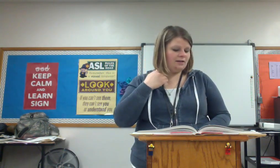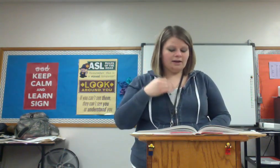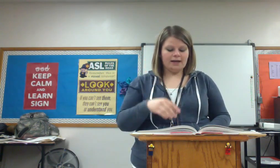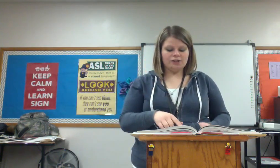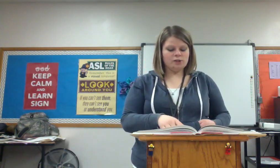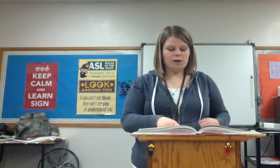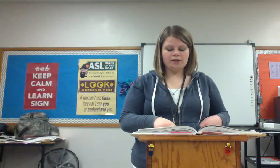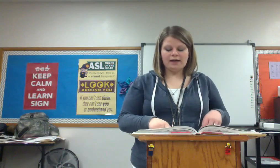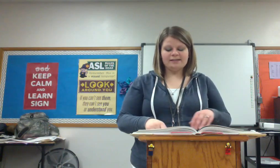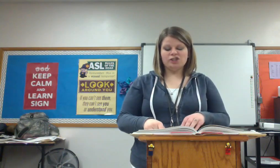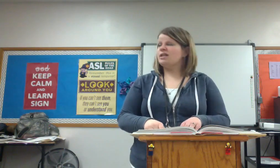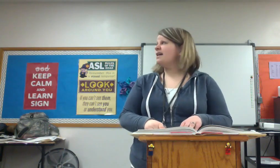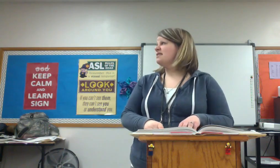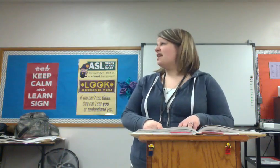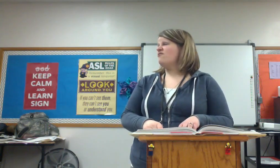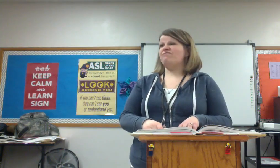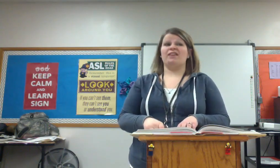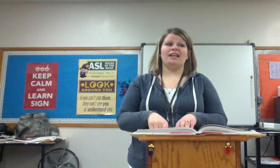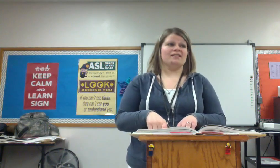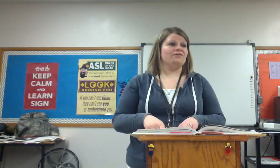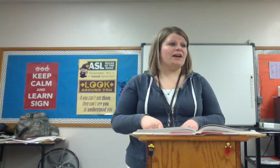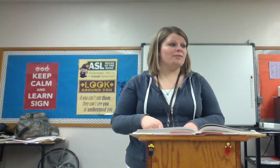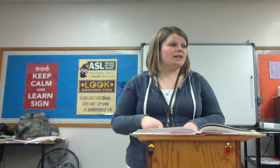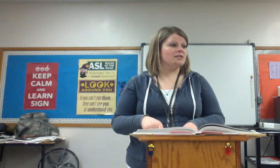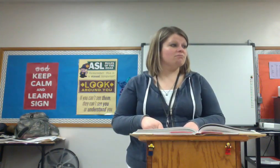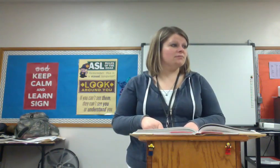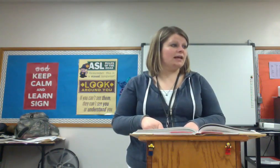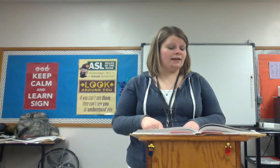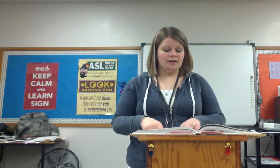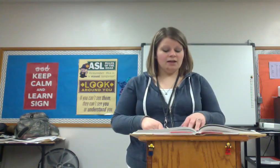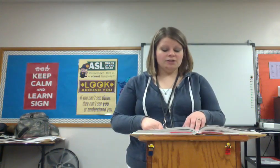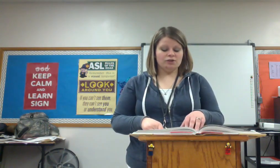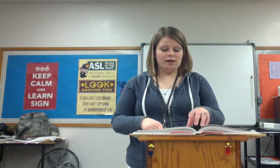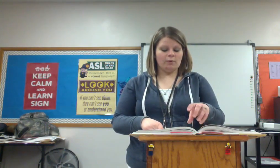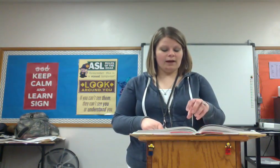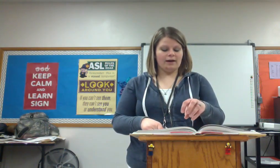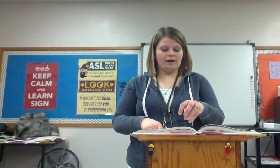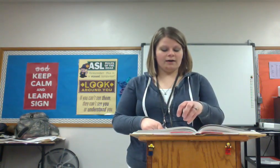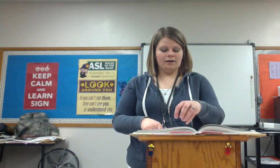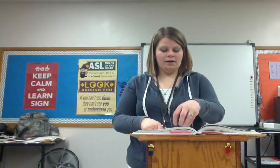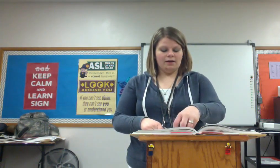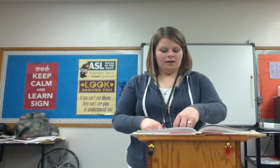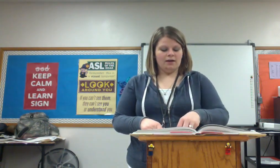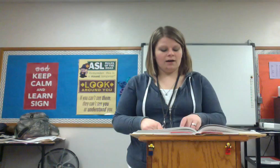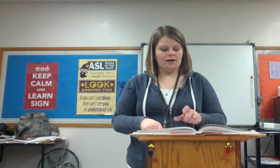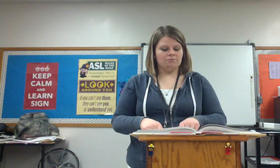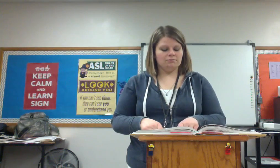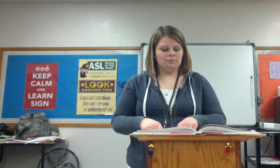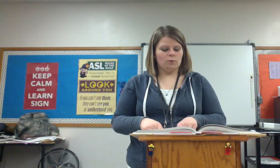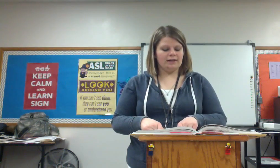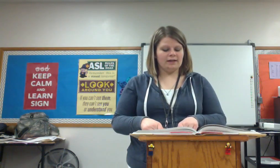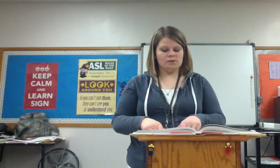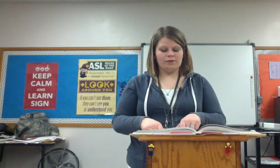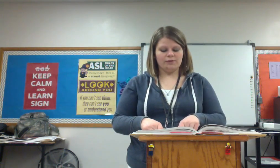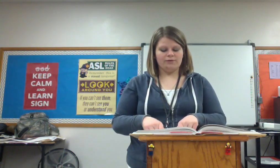And I just want you guys, it should take us like less than 5 minutes. Okay? Do it where one does 1 through 4